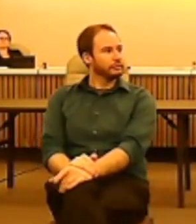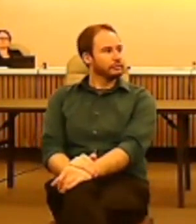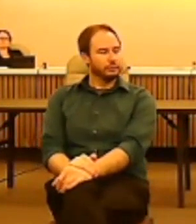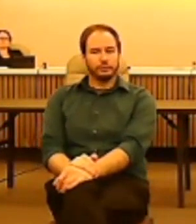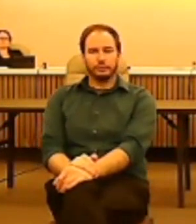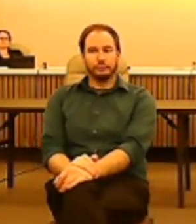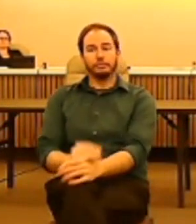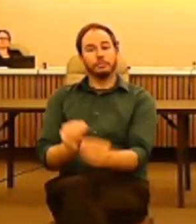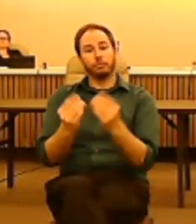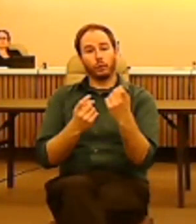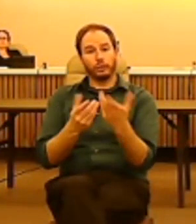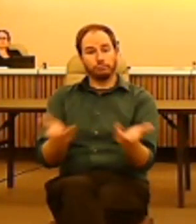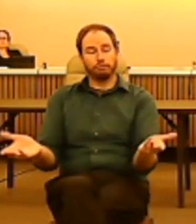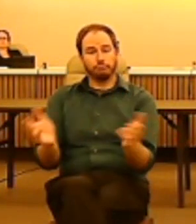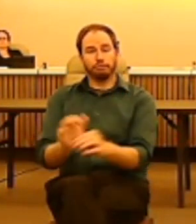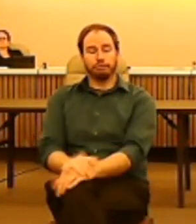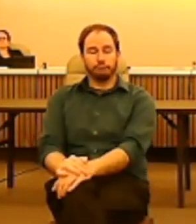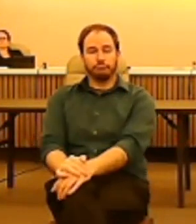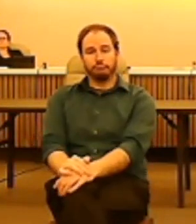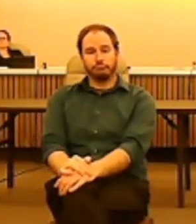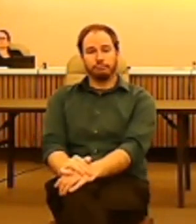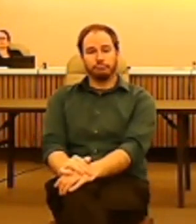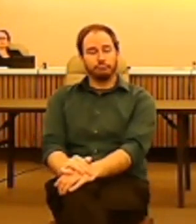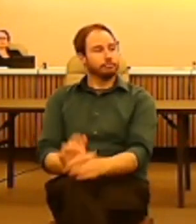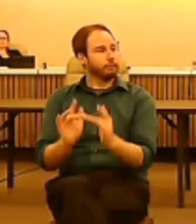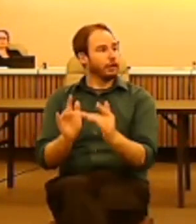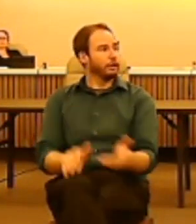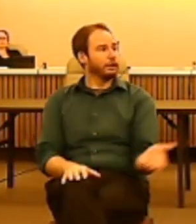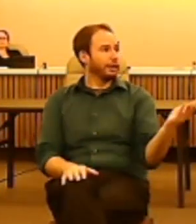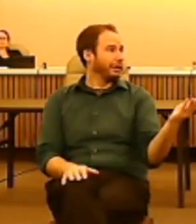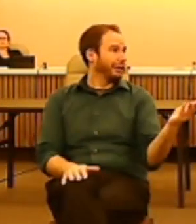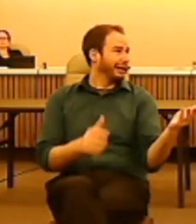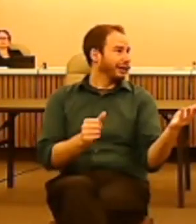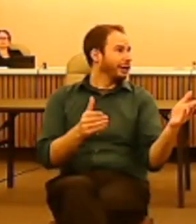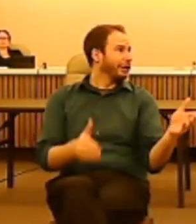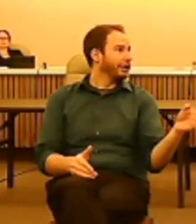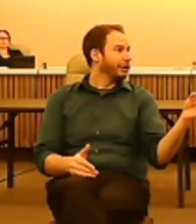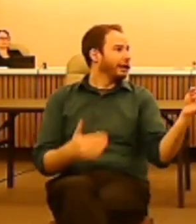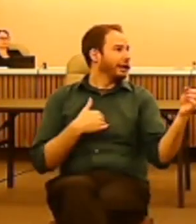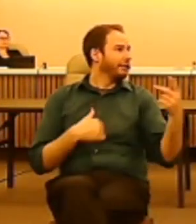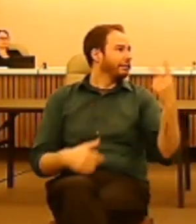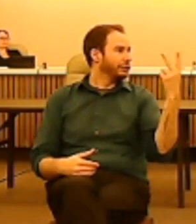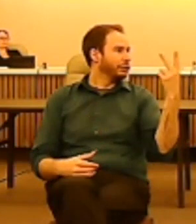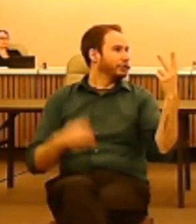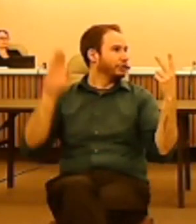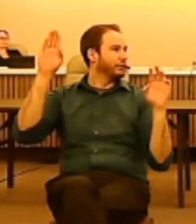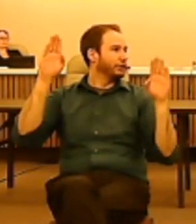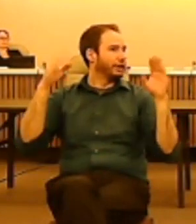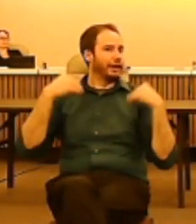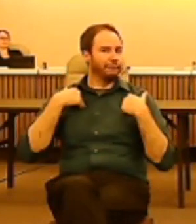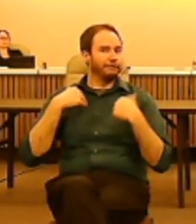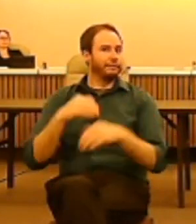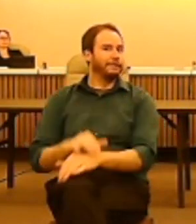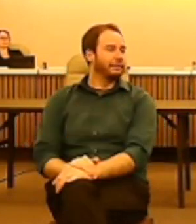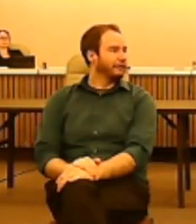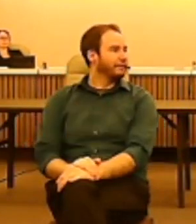Any other questions on that one? Anything online? I don't even know if there's anyone. There is someone online? I have a couple online, yes. Great.